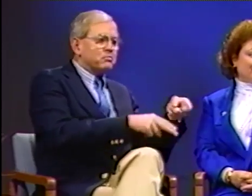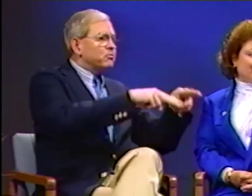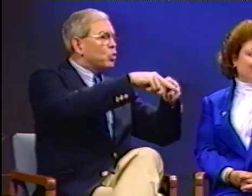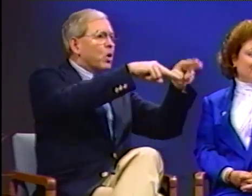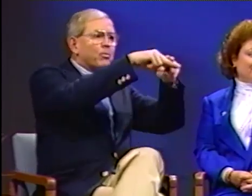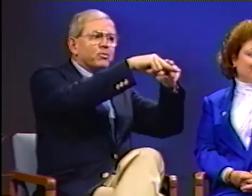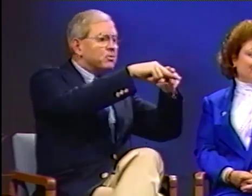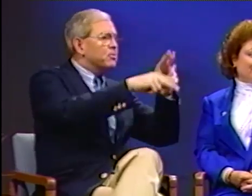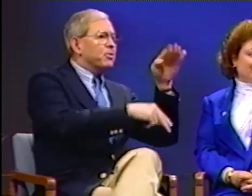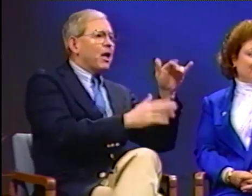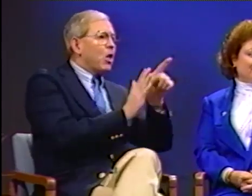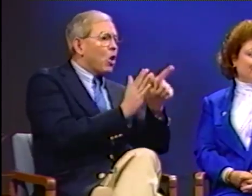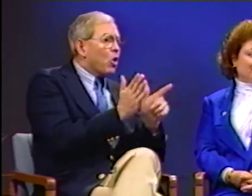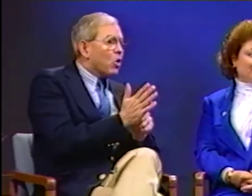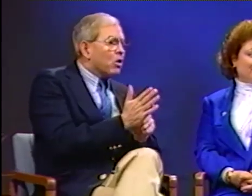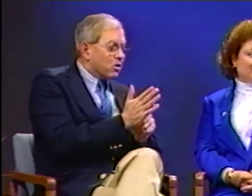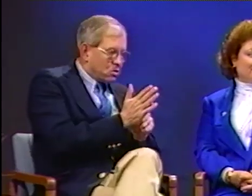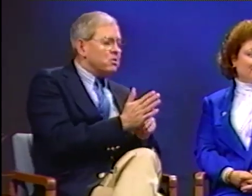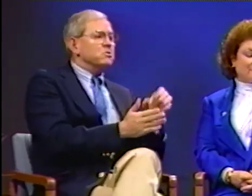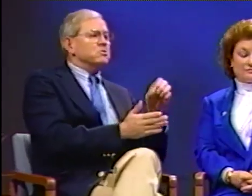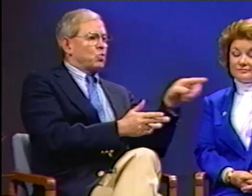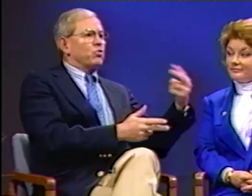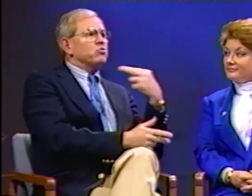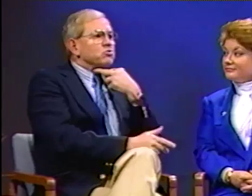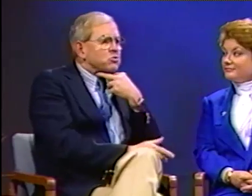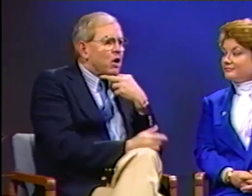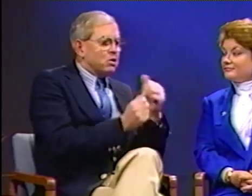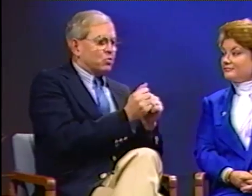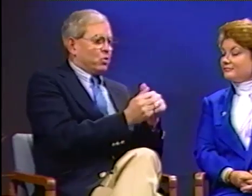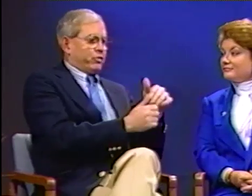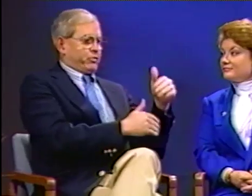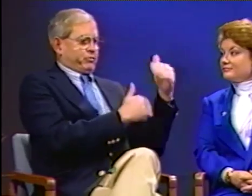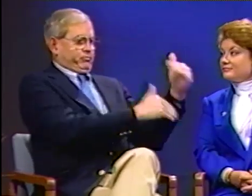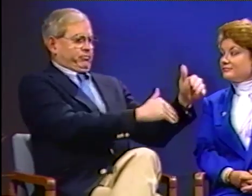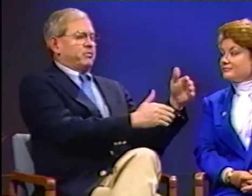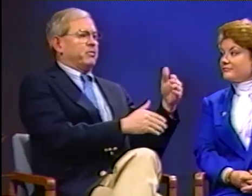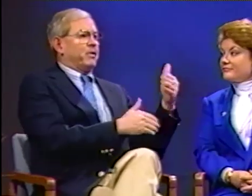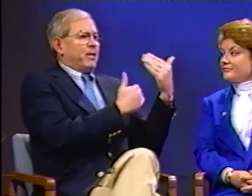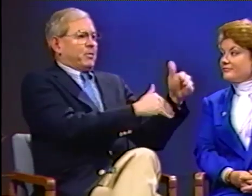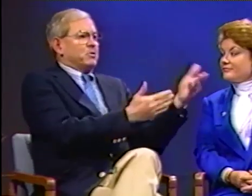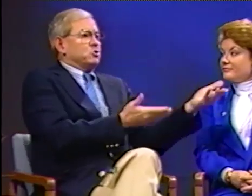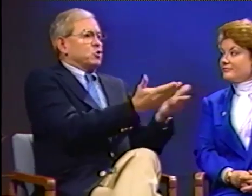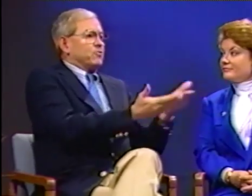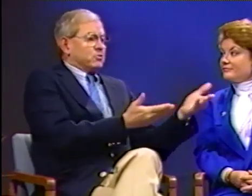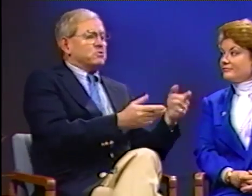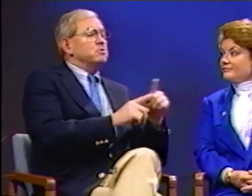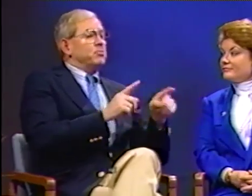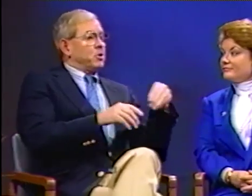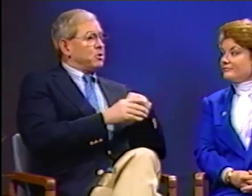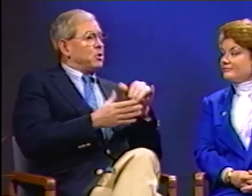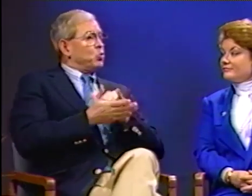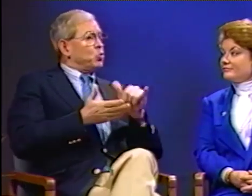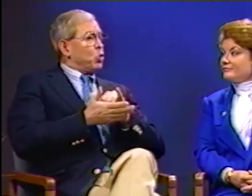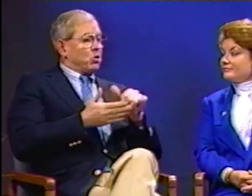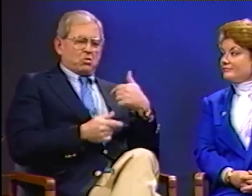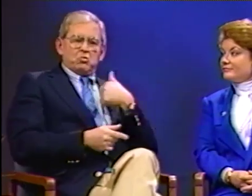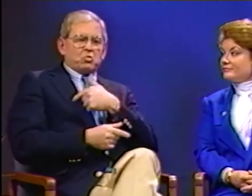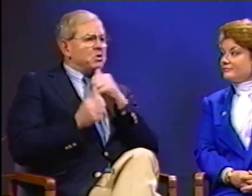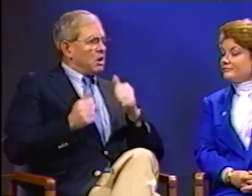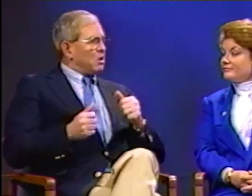been expanding and gets more and more and more demand, you can't increase the surcharge. That's been established by regulations or by